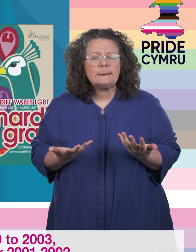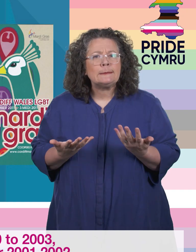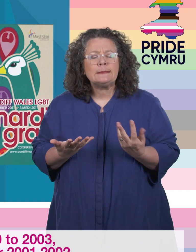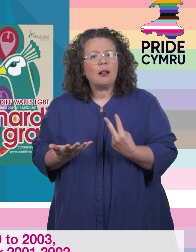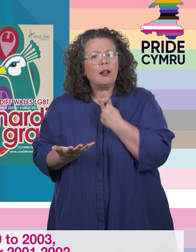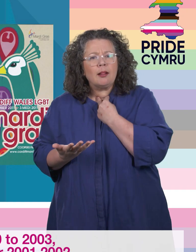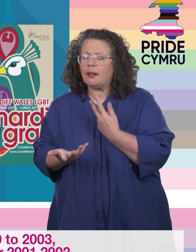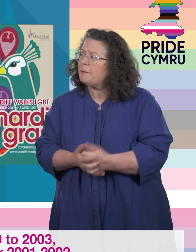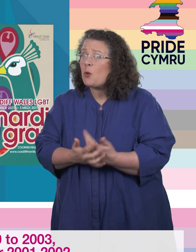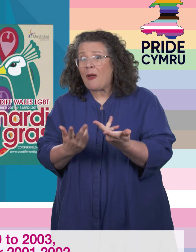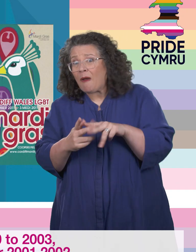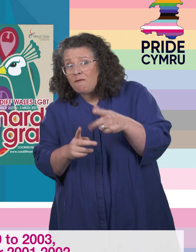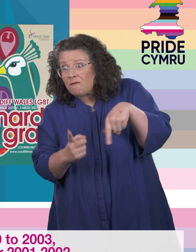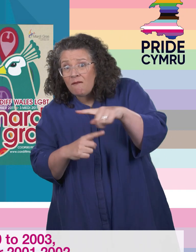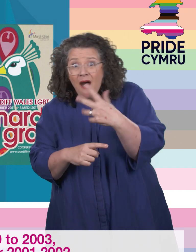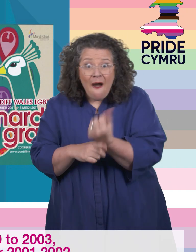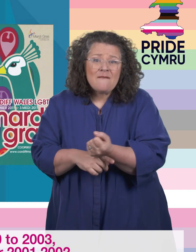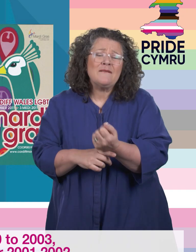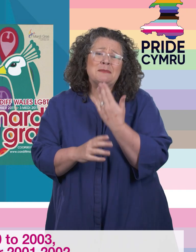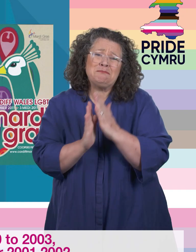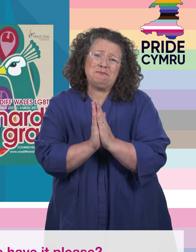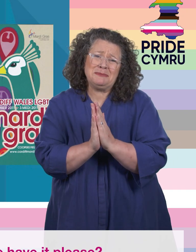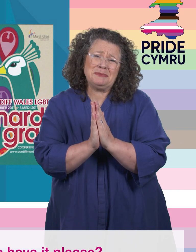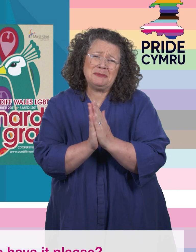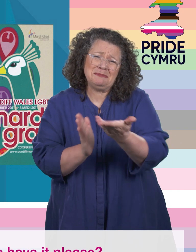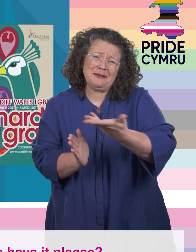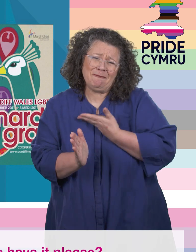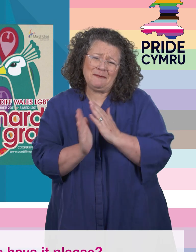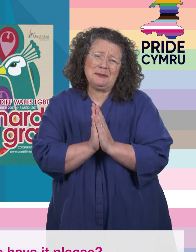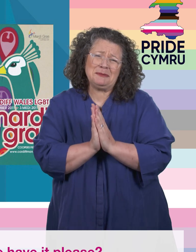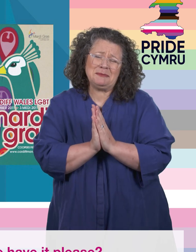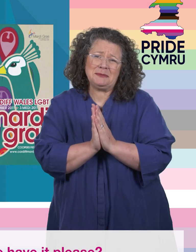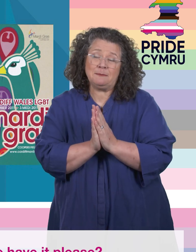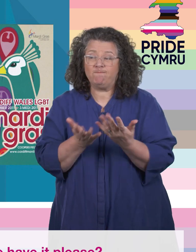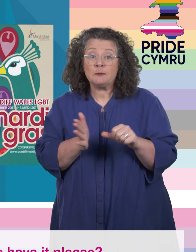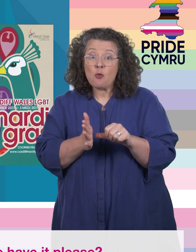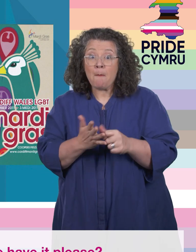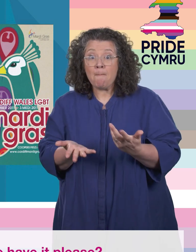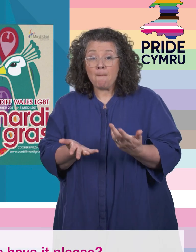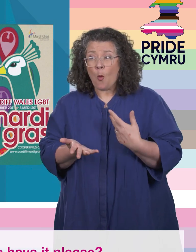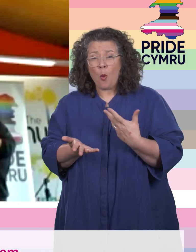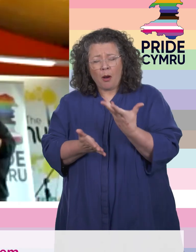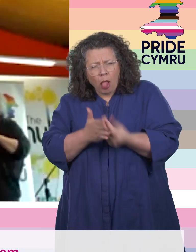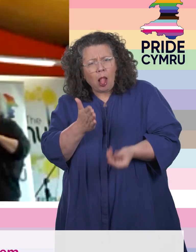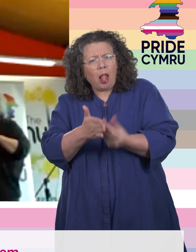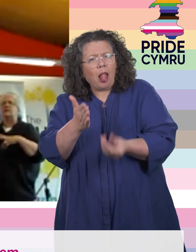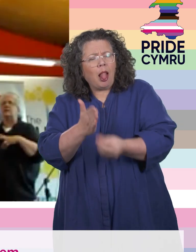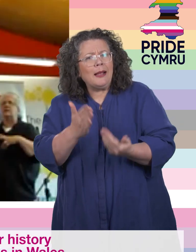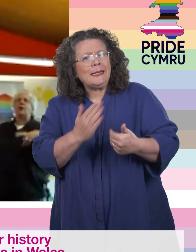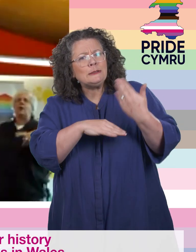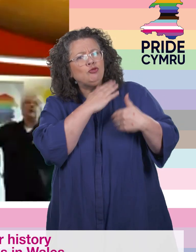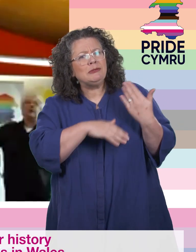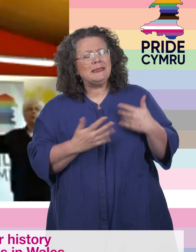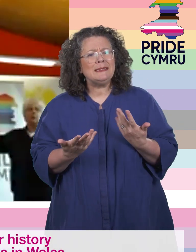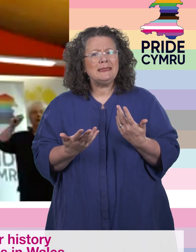a brochure for 2001 and 2002. So if anybody's got one, could we have it, please? So this is the problem.